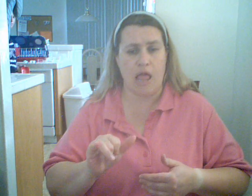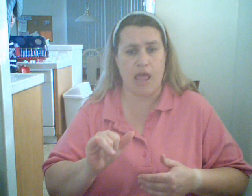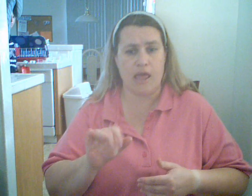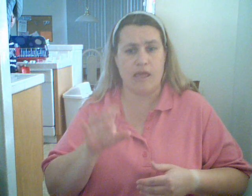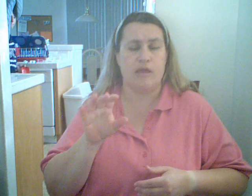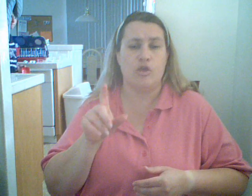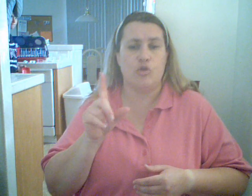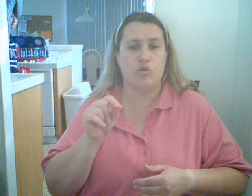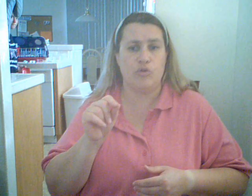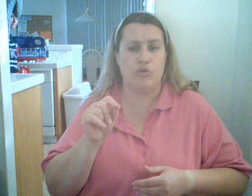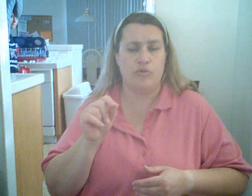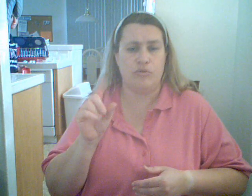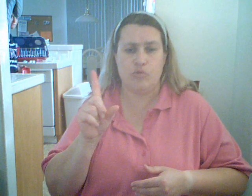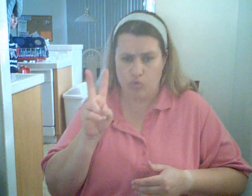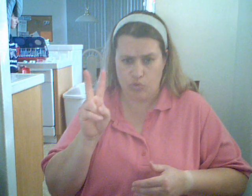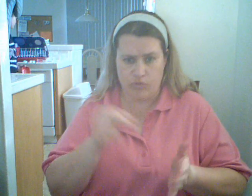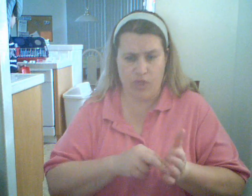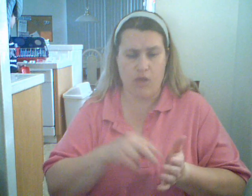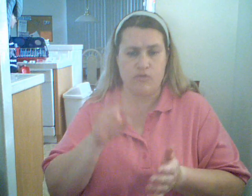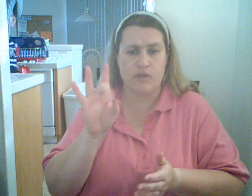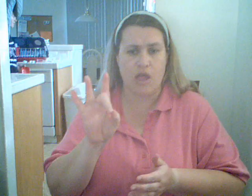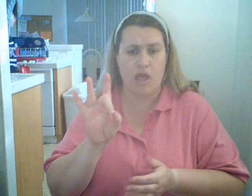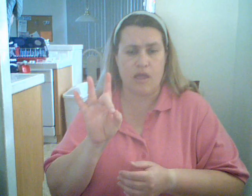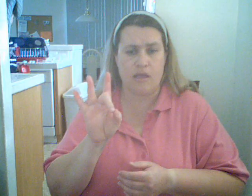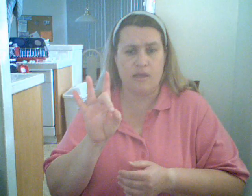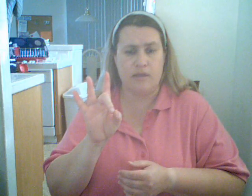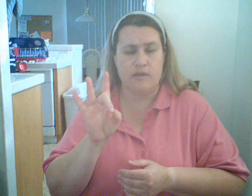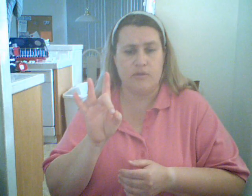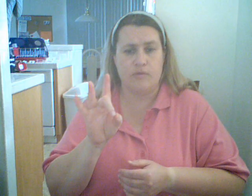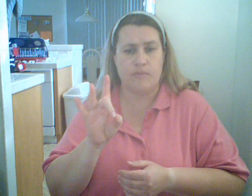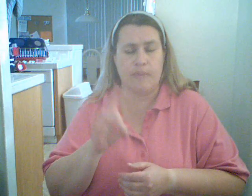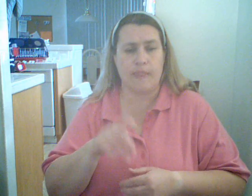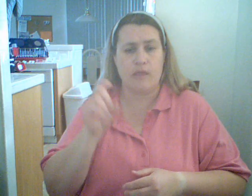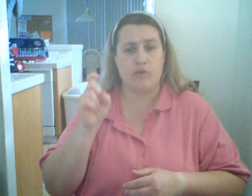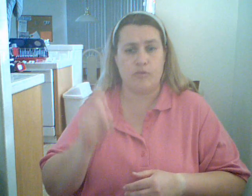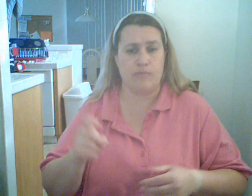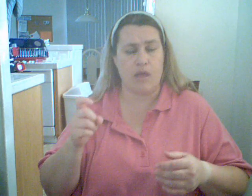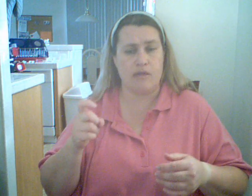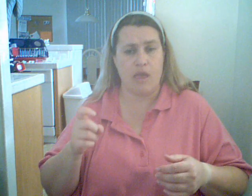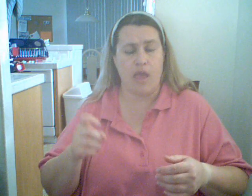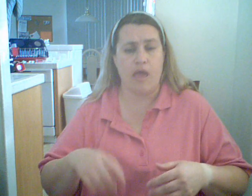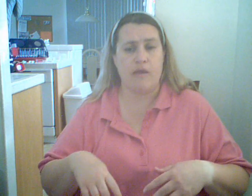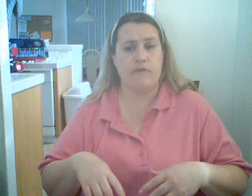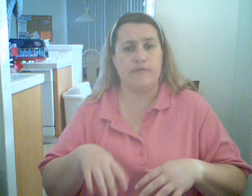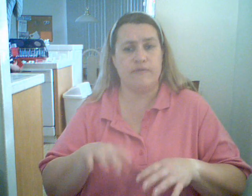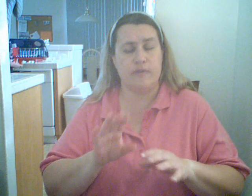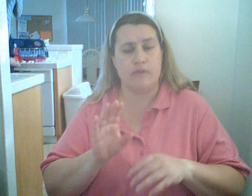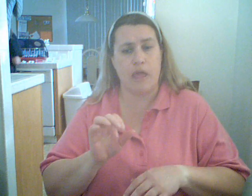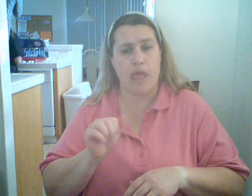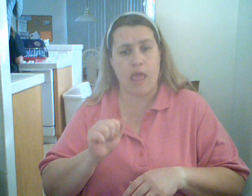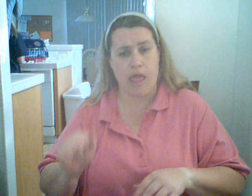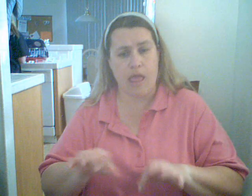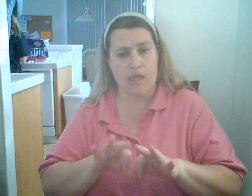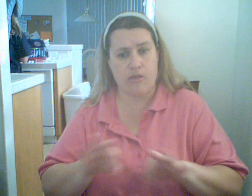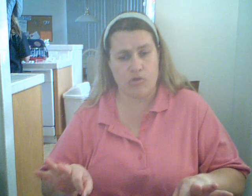an associate's degree to be able to take and pass the NIC performance tests. So, and